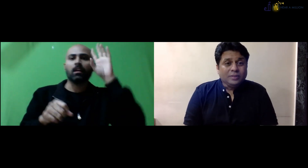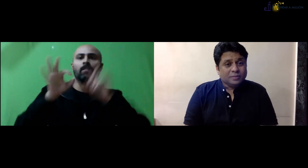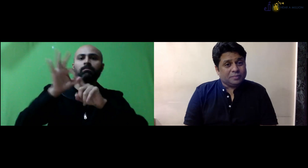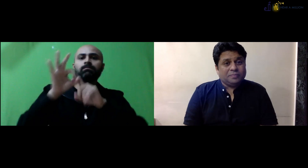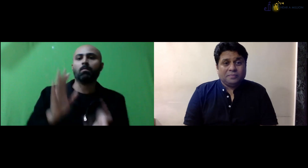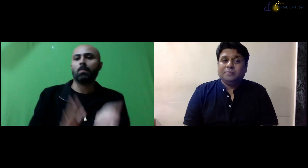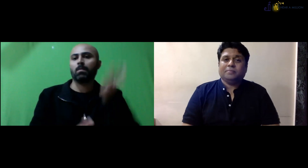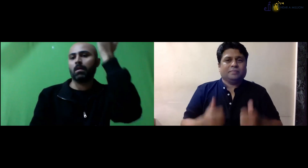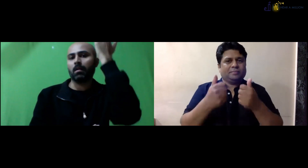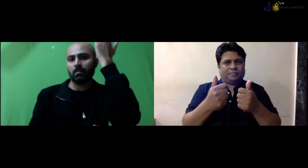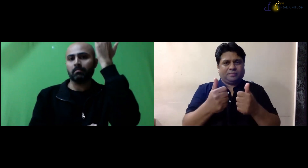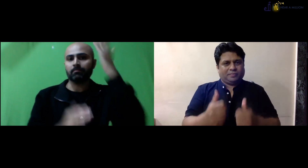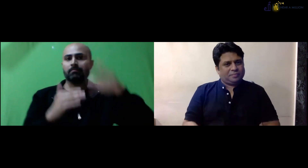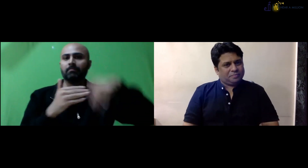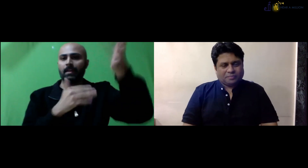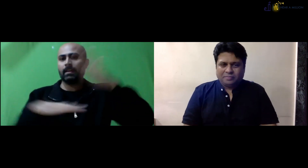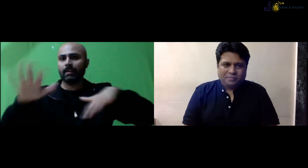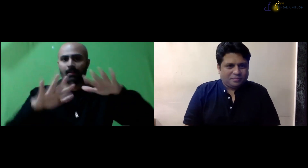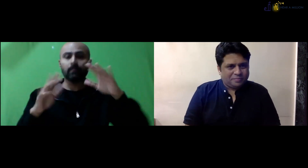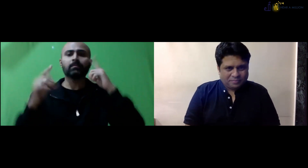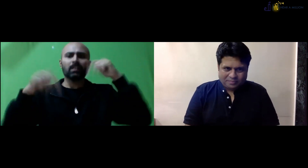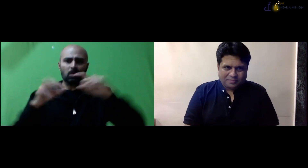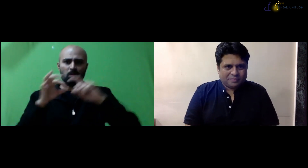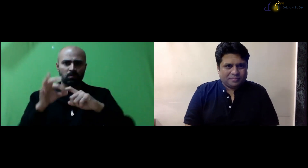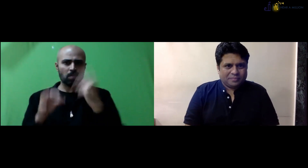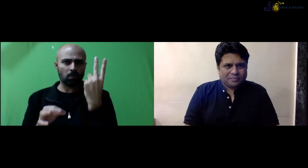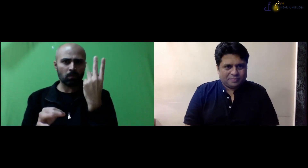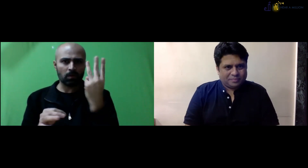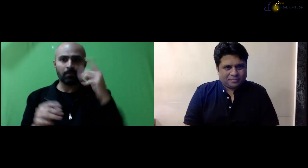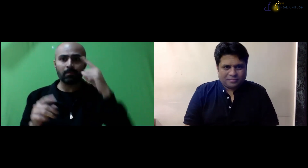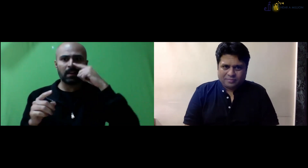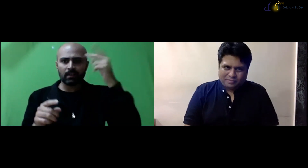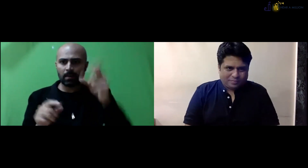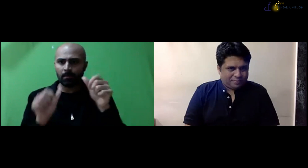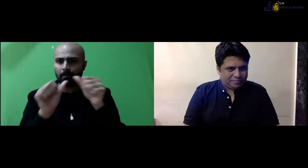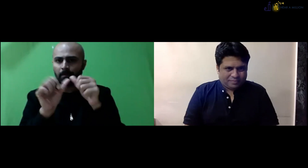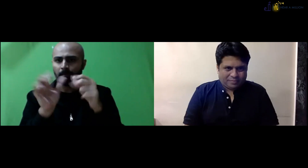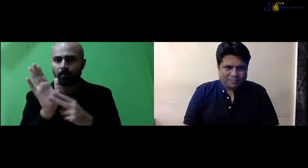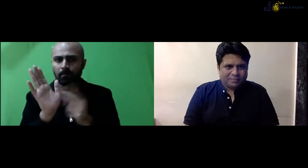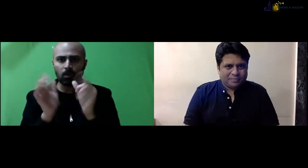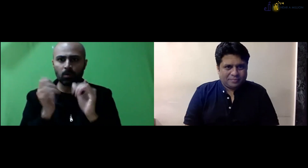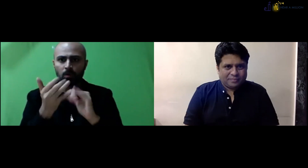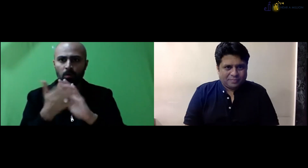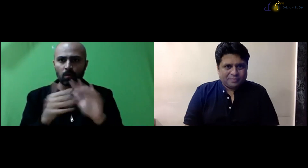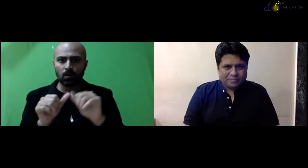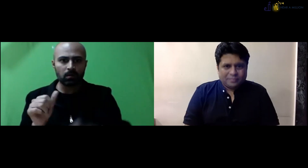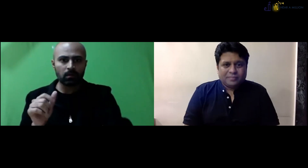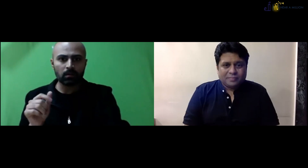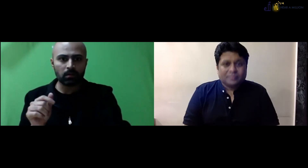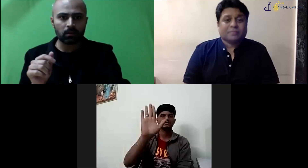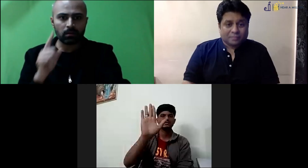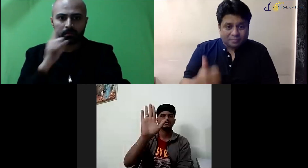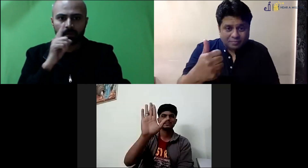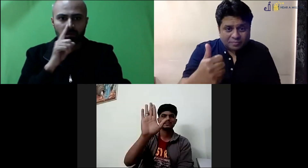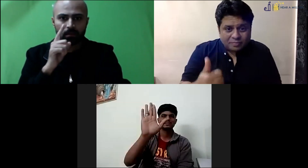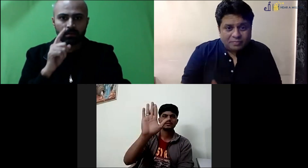we're planning that workshop. And at that time, you can ask all your questions. Right now, we can take two more questions.